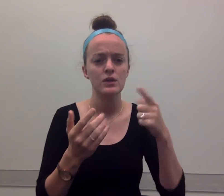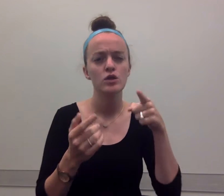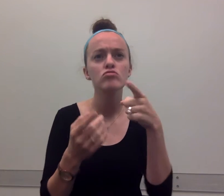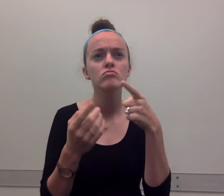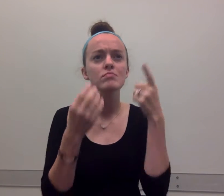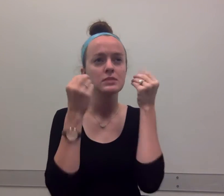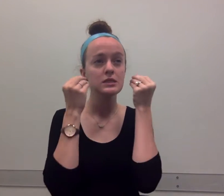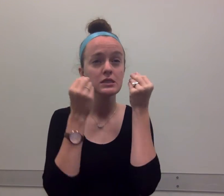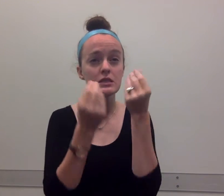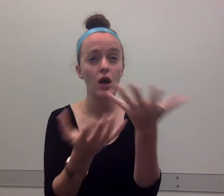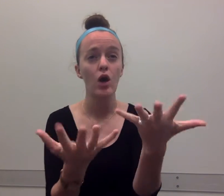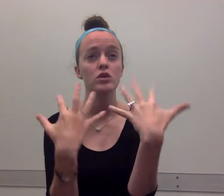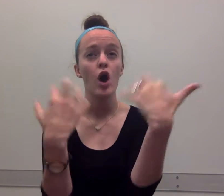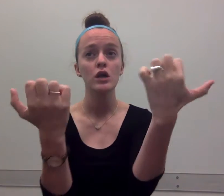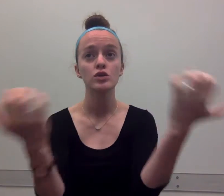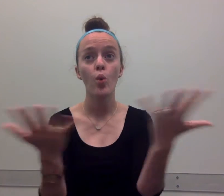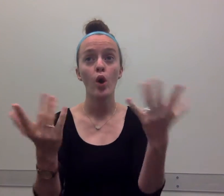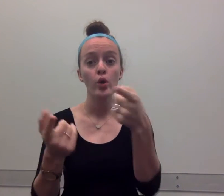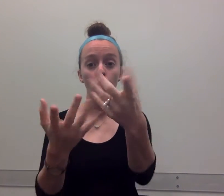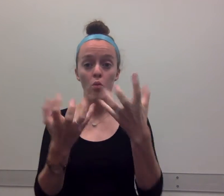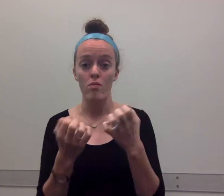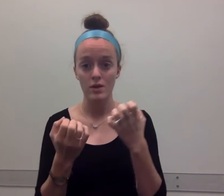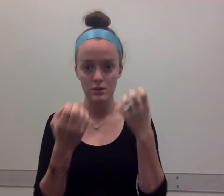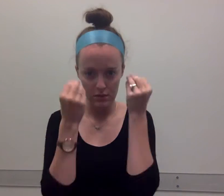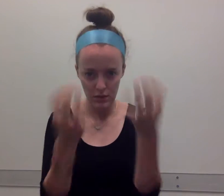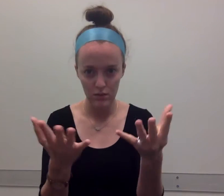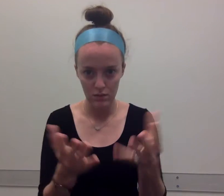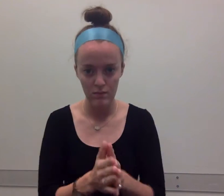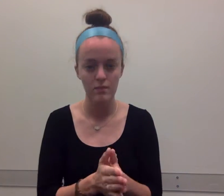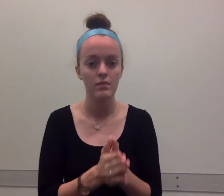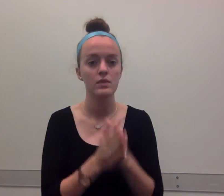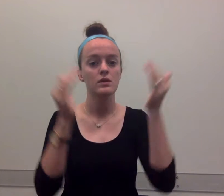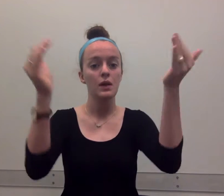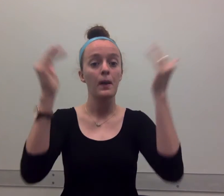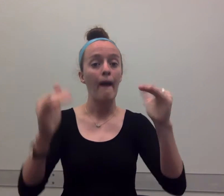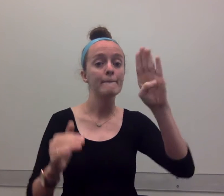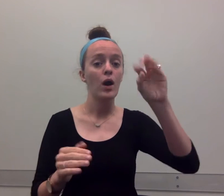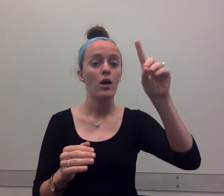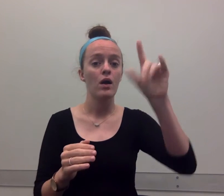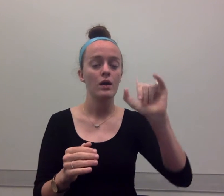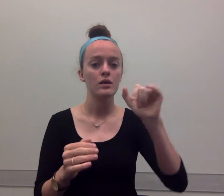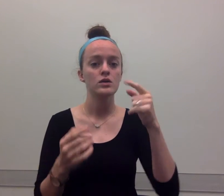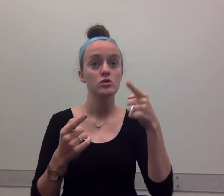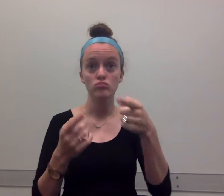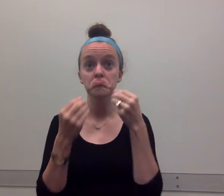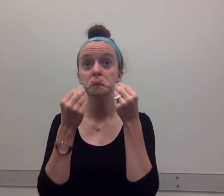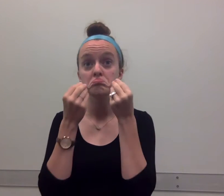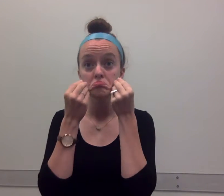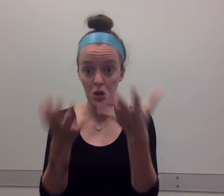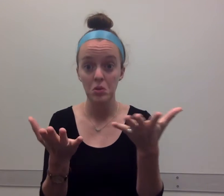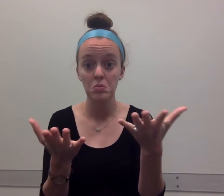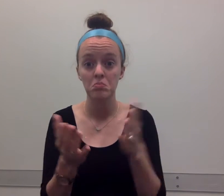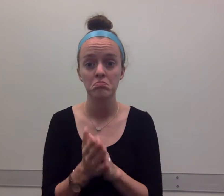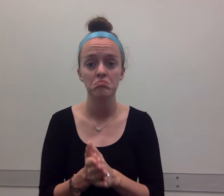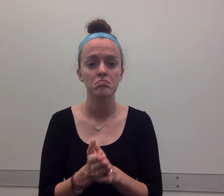you're going to tell them. In the body, you tell them, and then in the conclusion, you tell